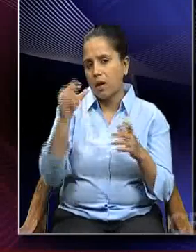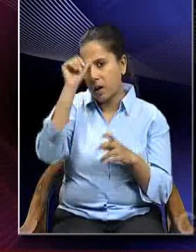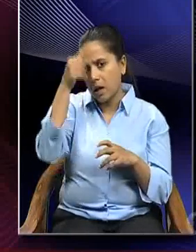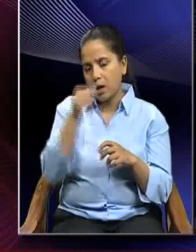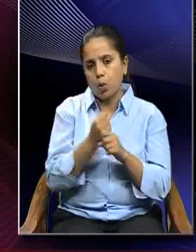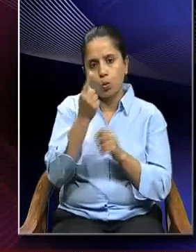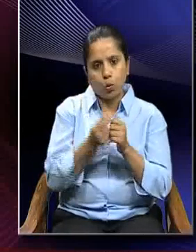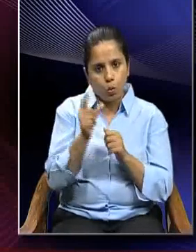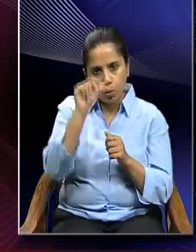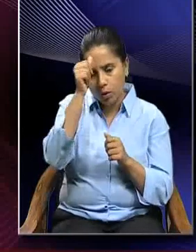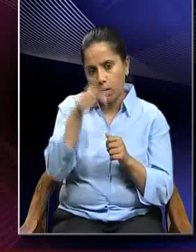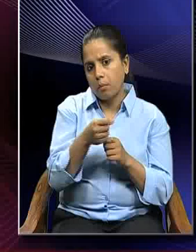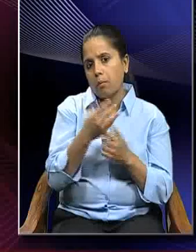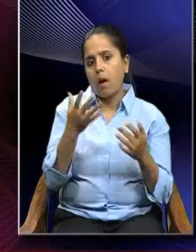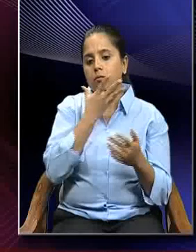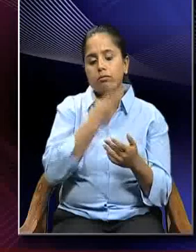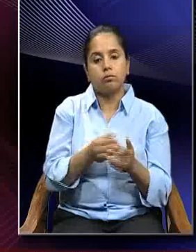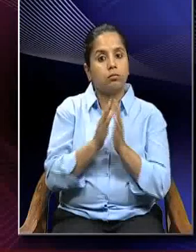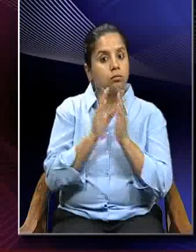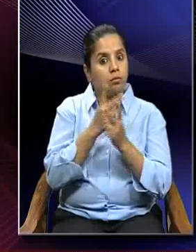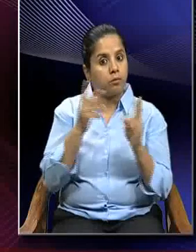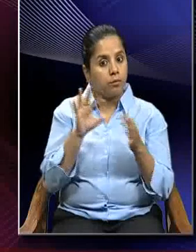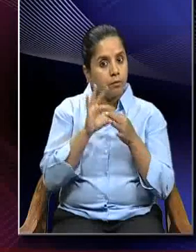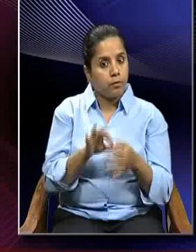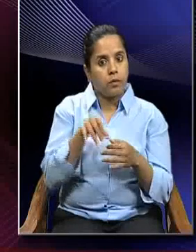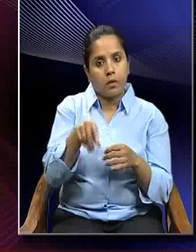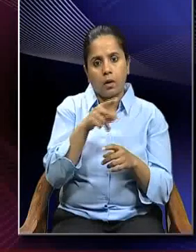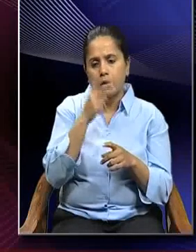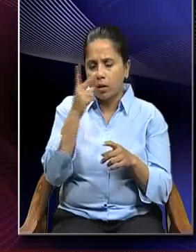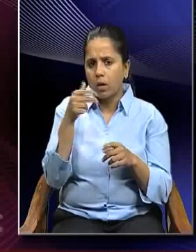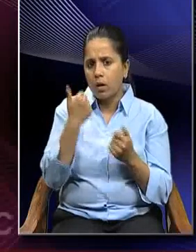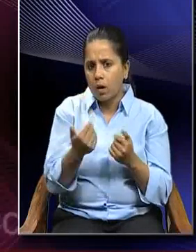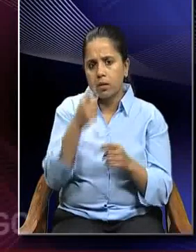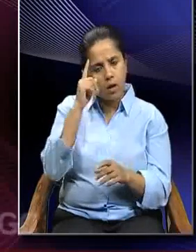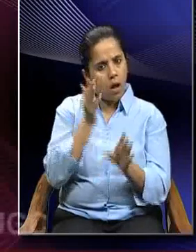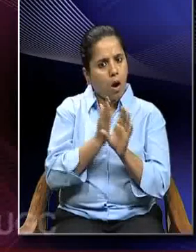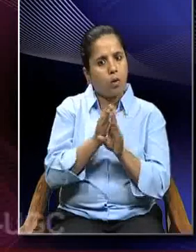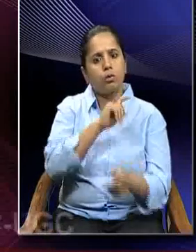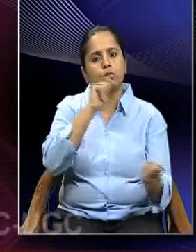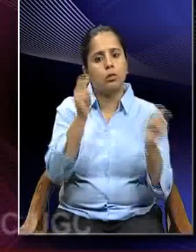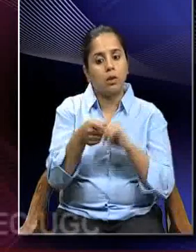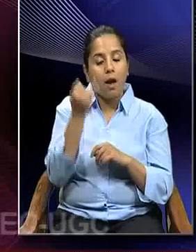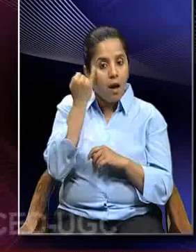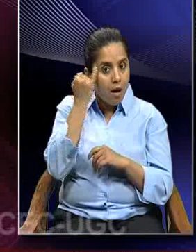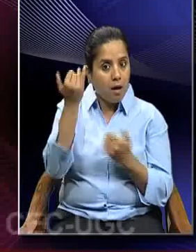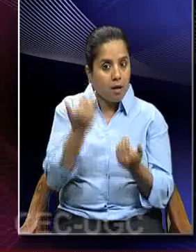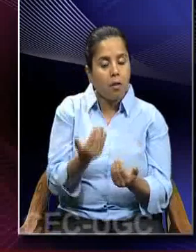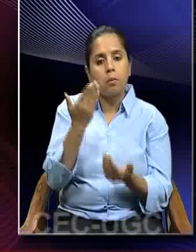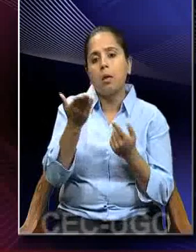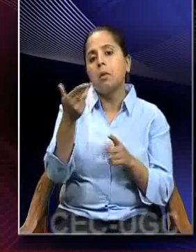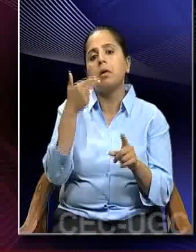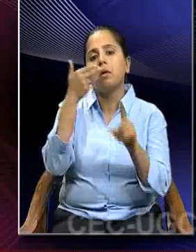many Indian saints, they belong to the transcendental paradigm of psychology. So these ideas, either you call